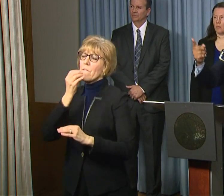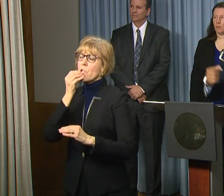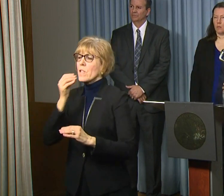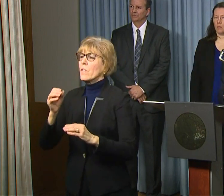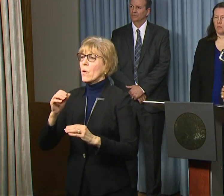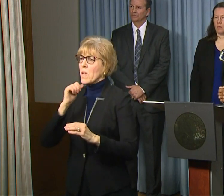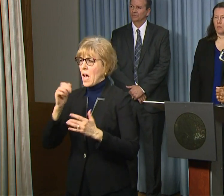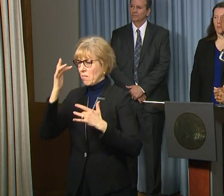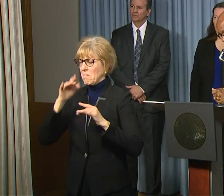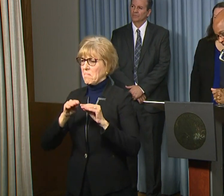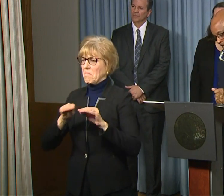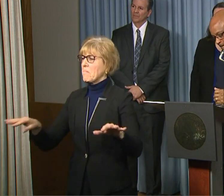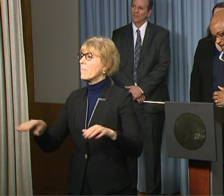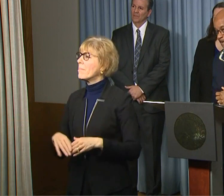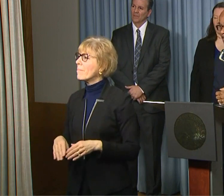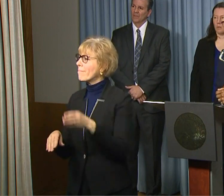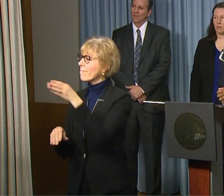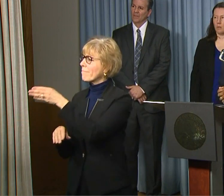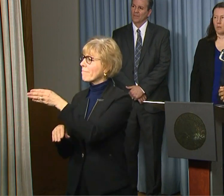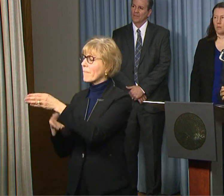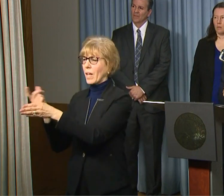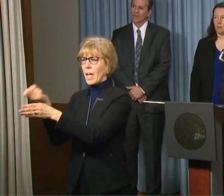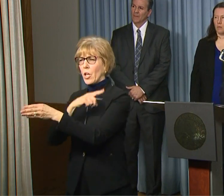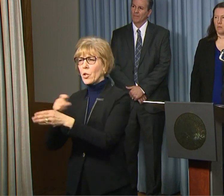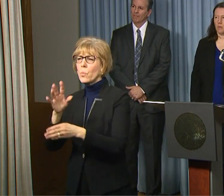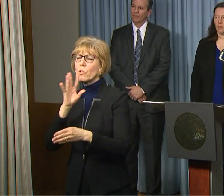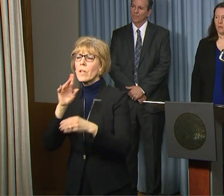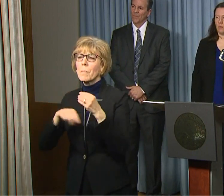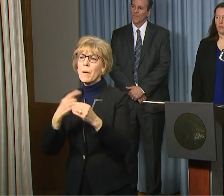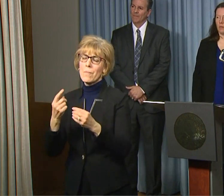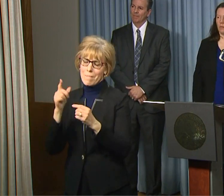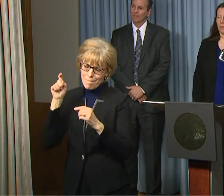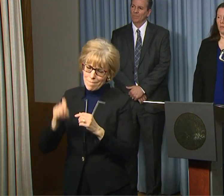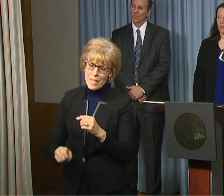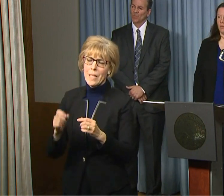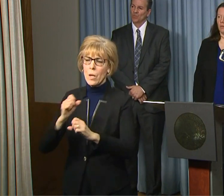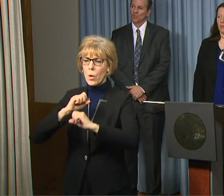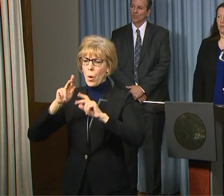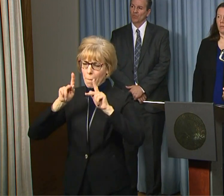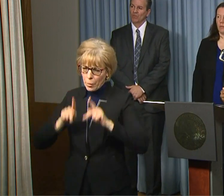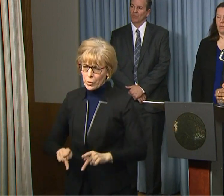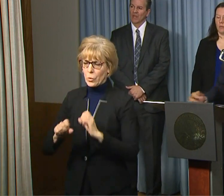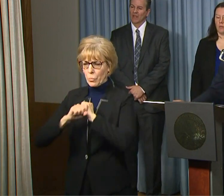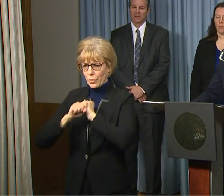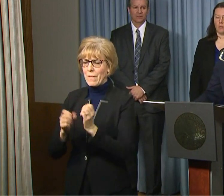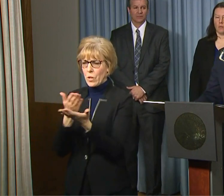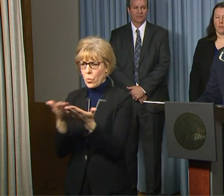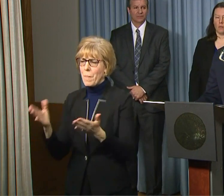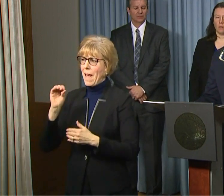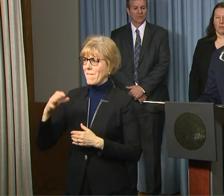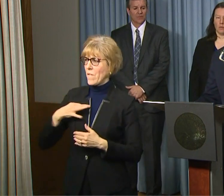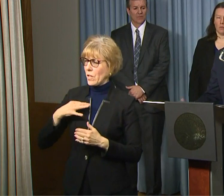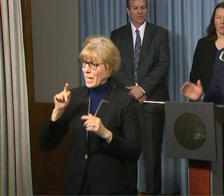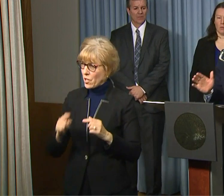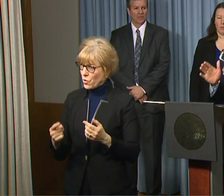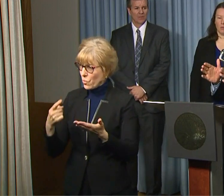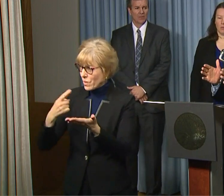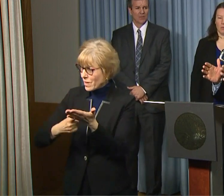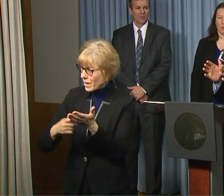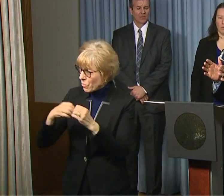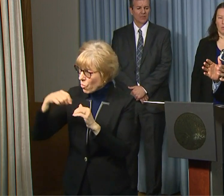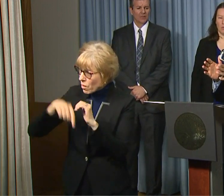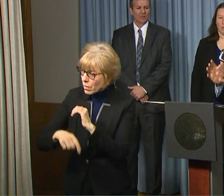Yes. You were emphatic about the need for personal protective equipment and volunteers. Yes. I can't stress it.